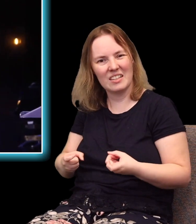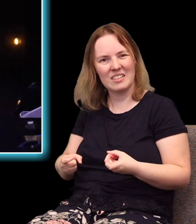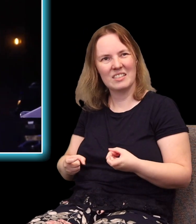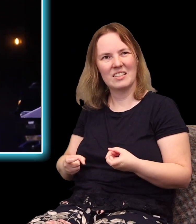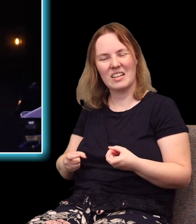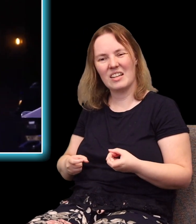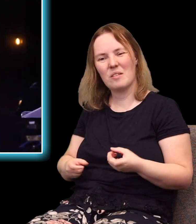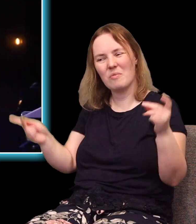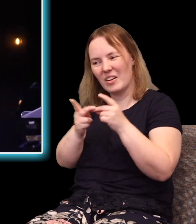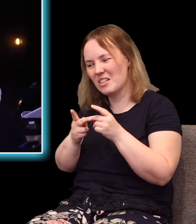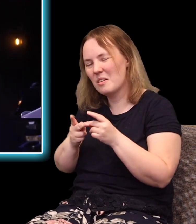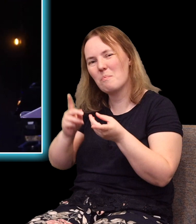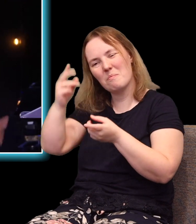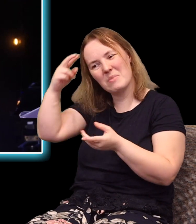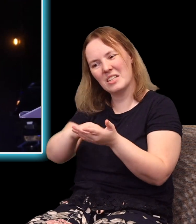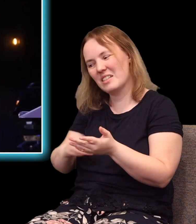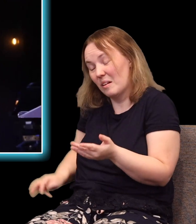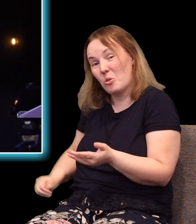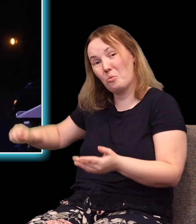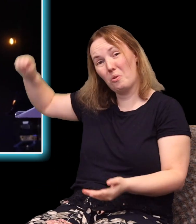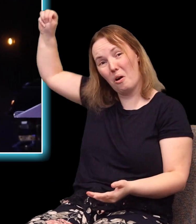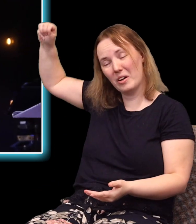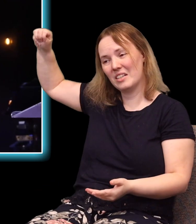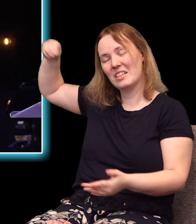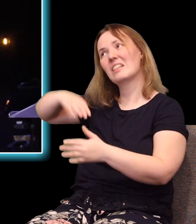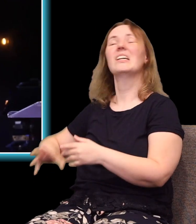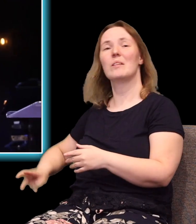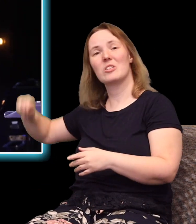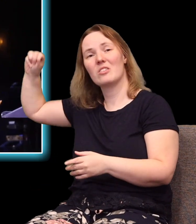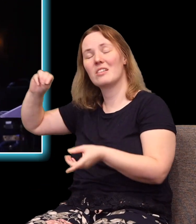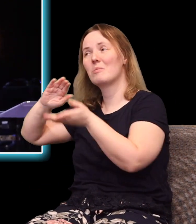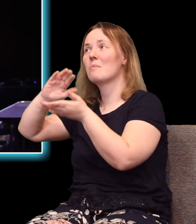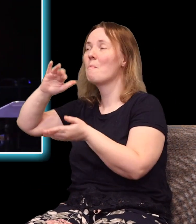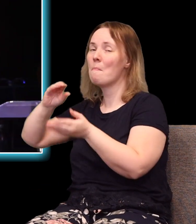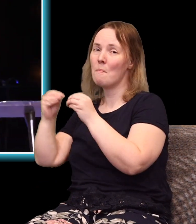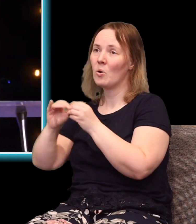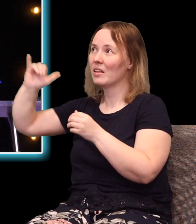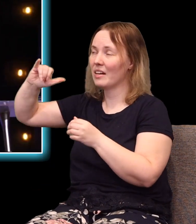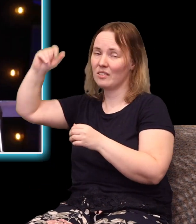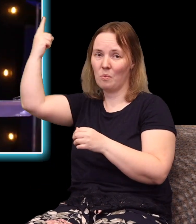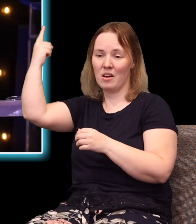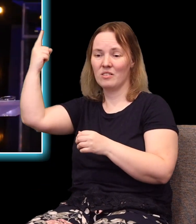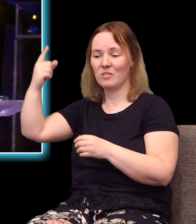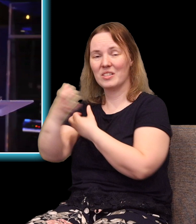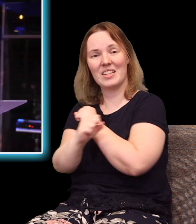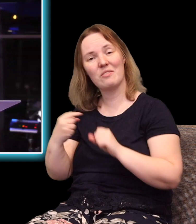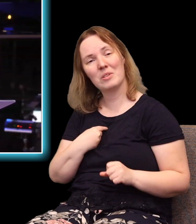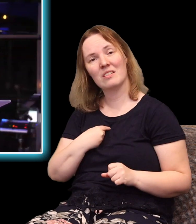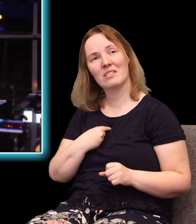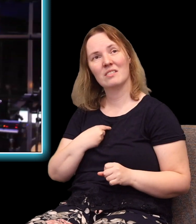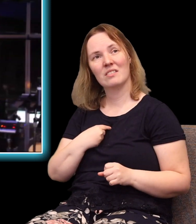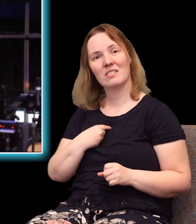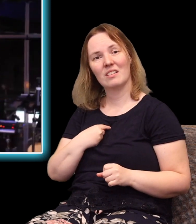maturity. Perfection means that I'm growing. I'm growing in maturity to be more like the one who has saved me.